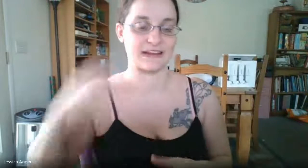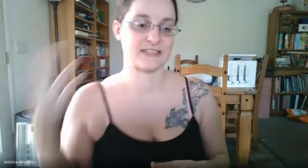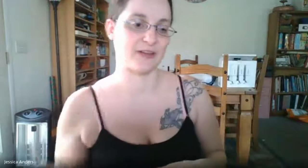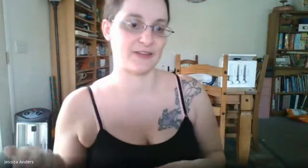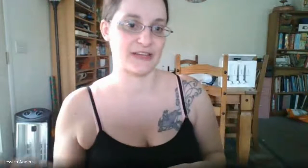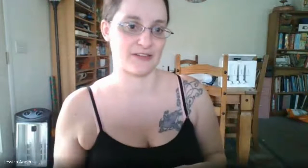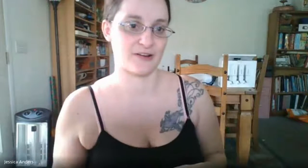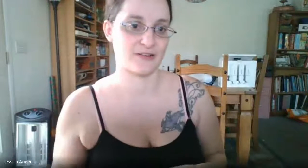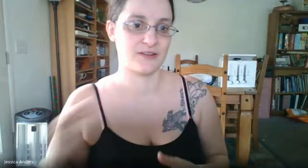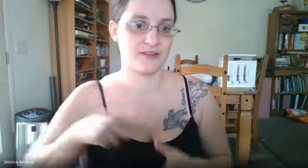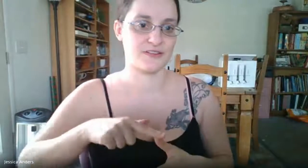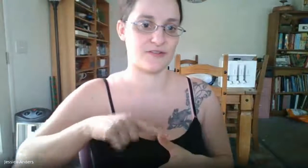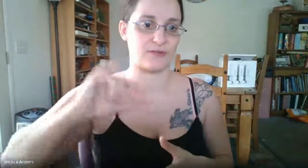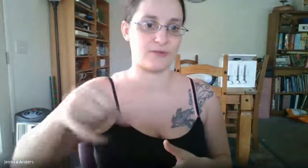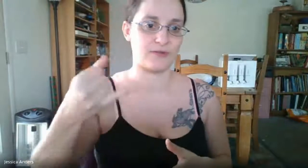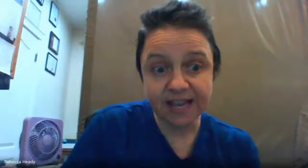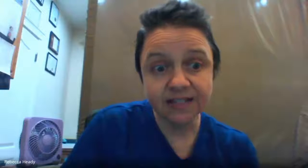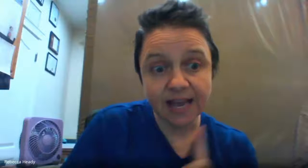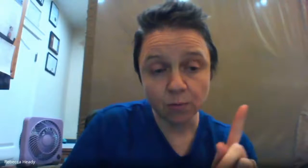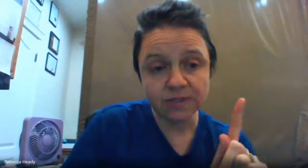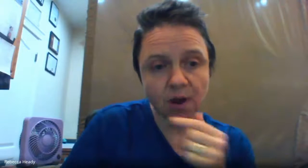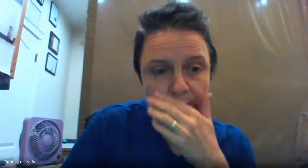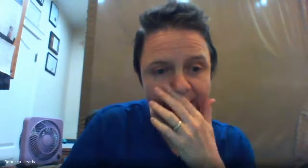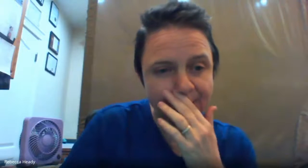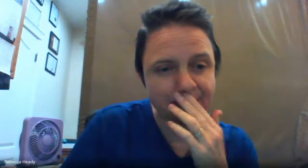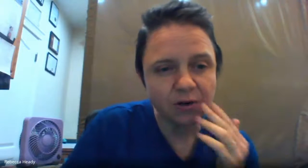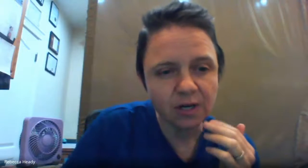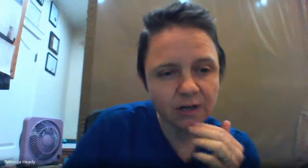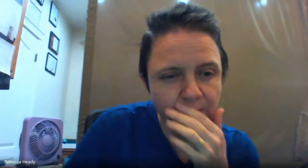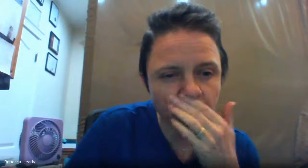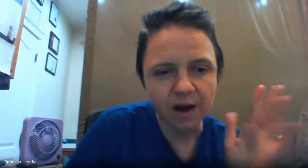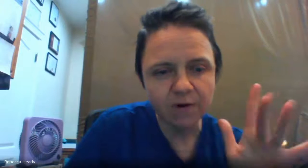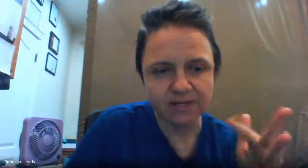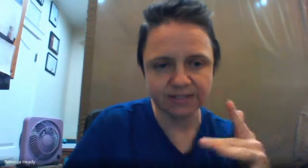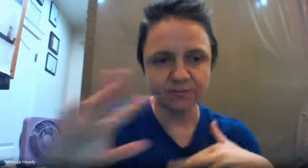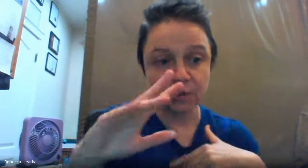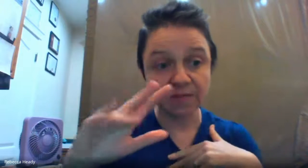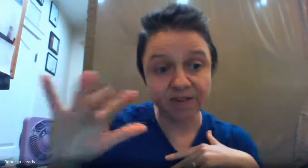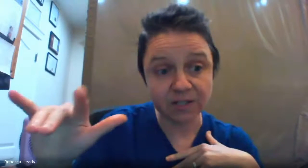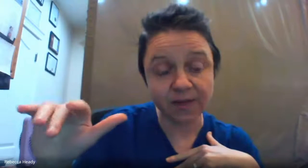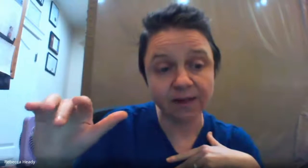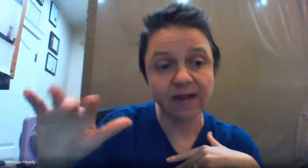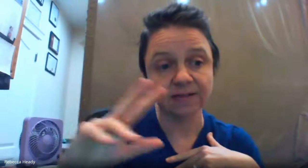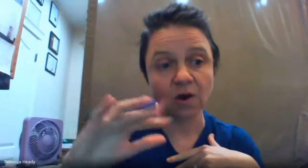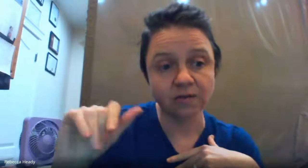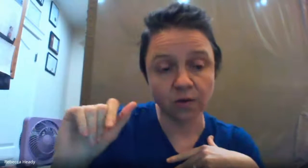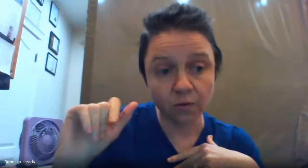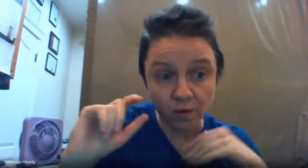other. So nope. Same. Oh yeah, you're gonna whatever is doing the finger spelling. That's also going to be the one that